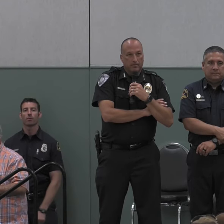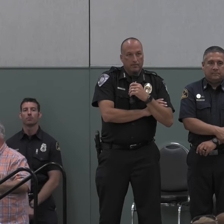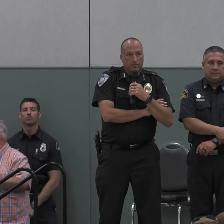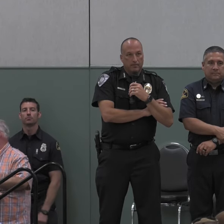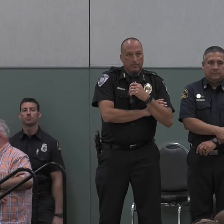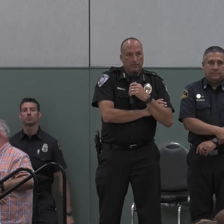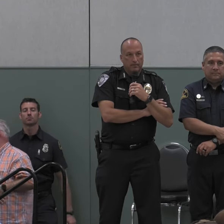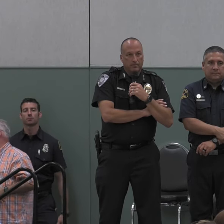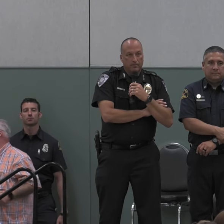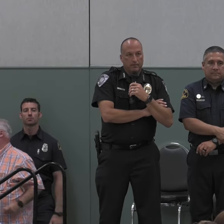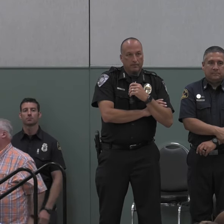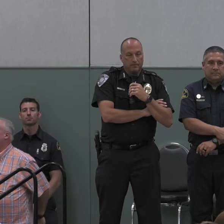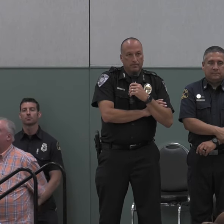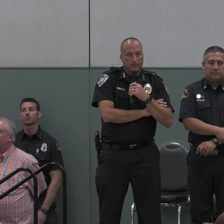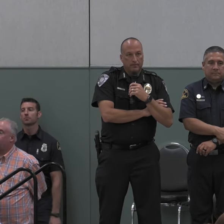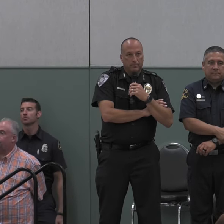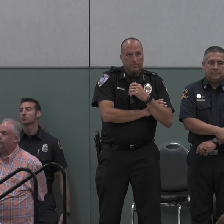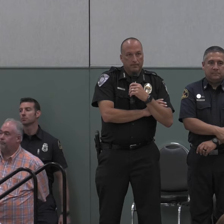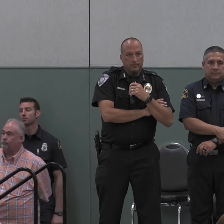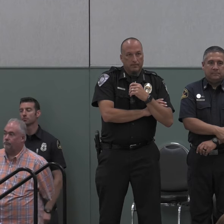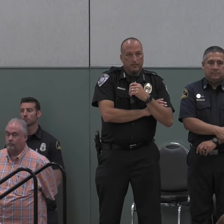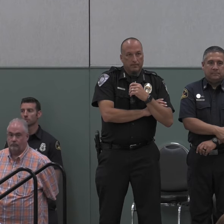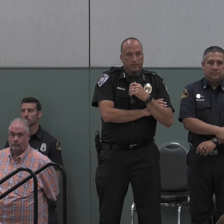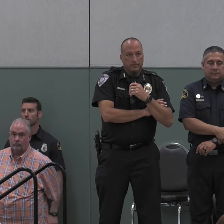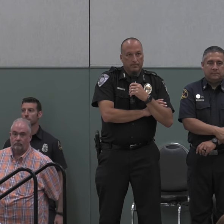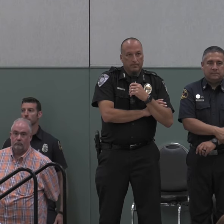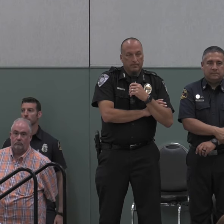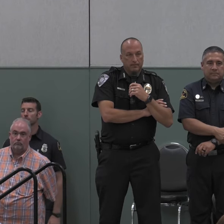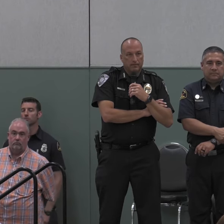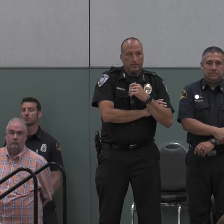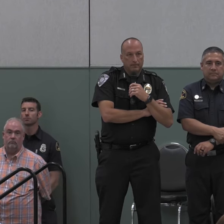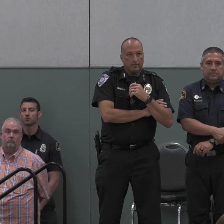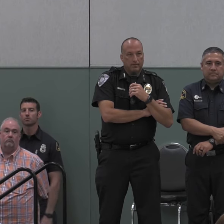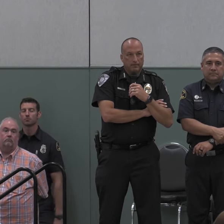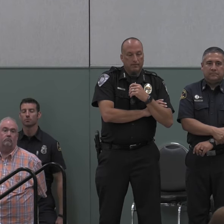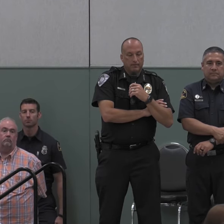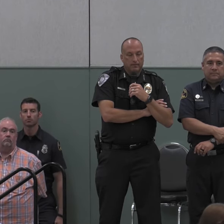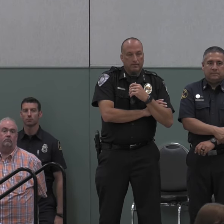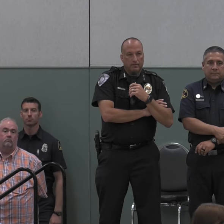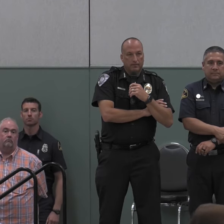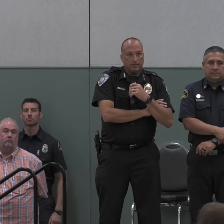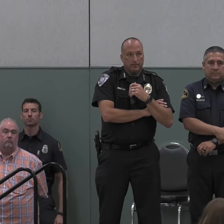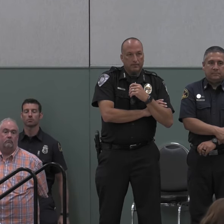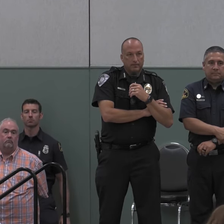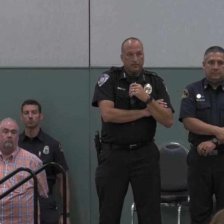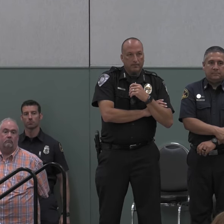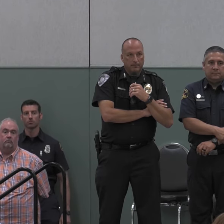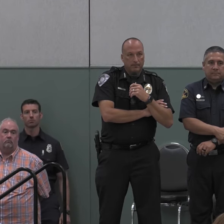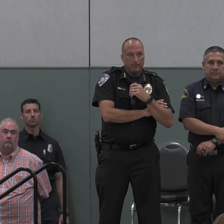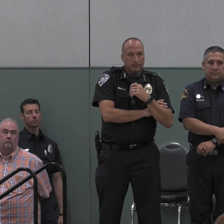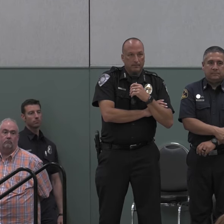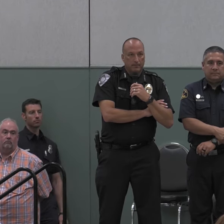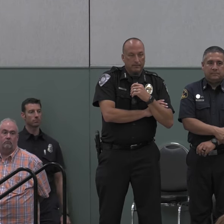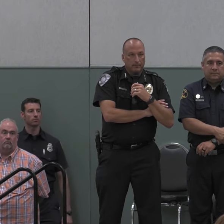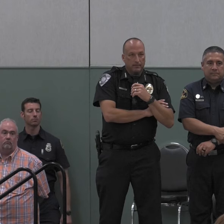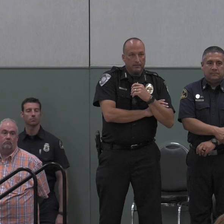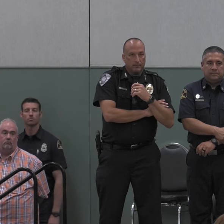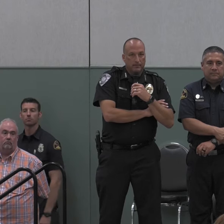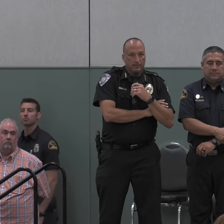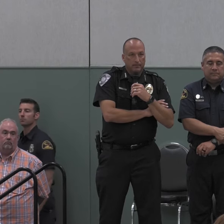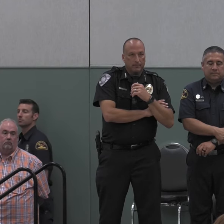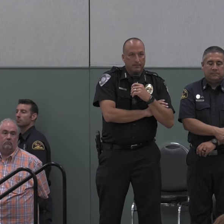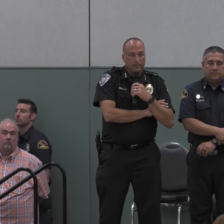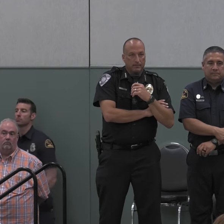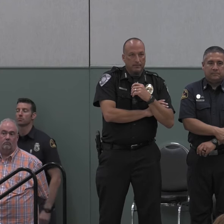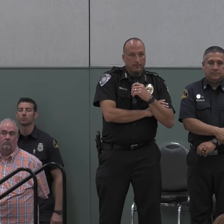you guys. And if you guys also need any use of our parking lot or our area with your guys' vehicles, you guys are more than welcome to do that. So any first